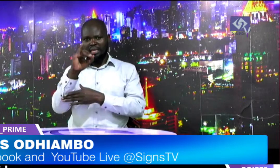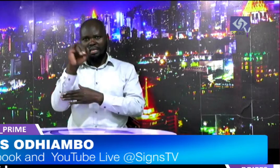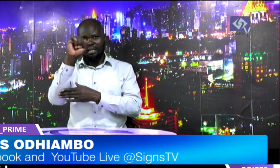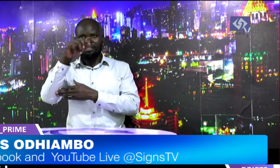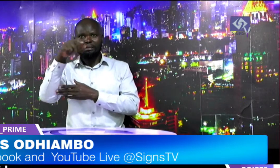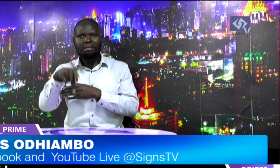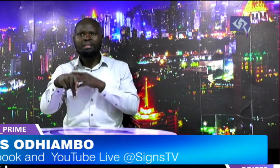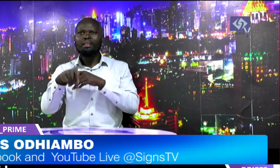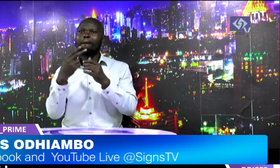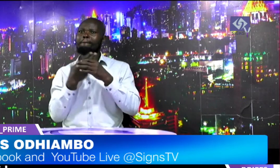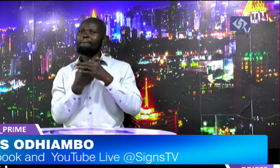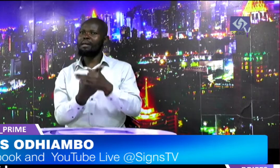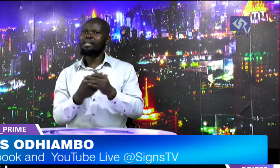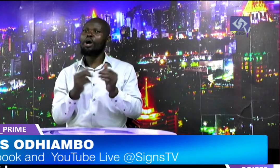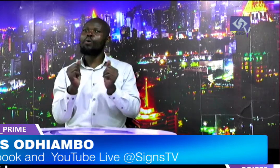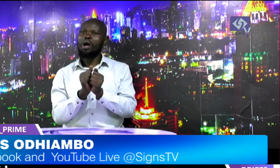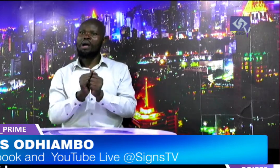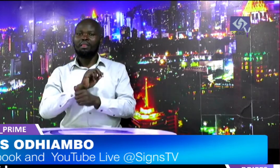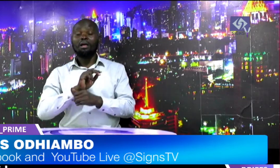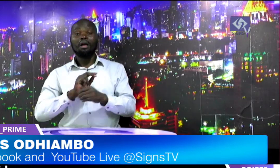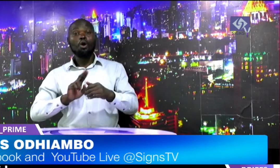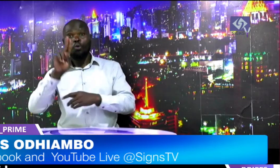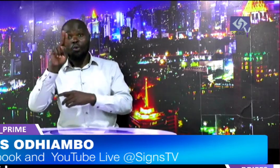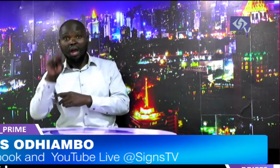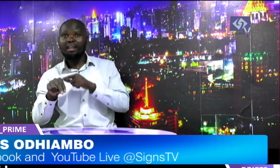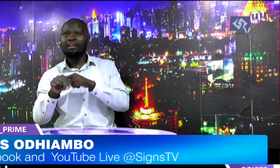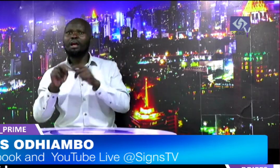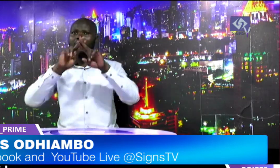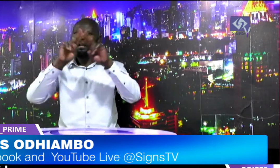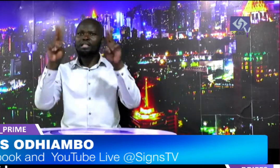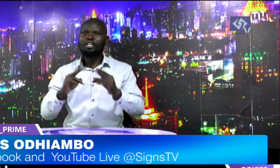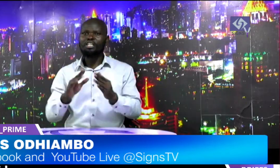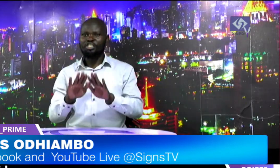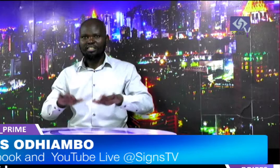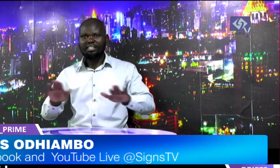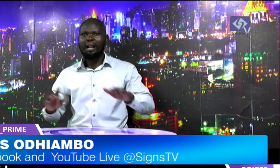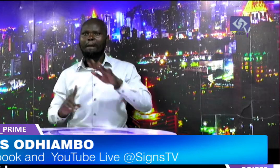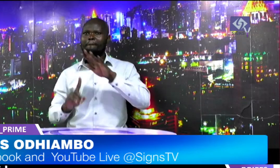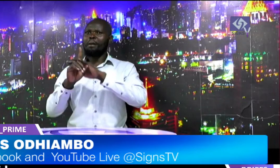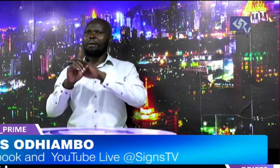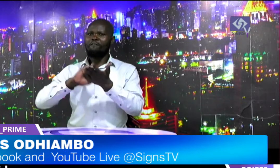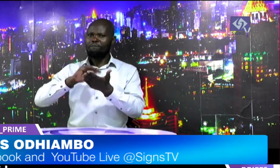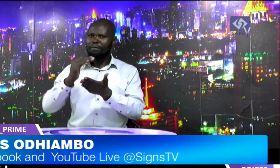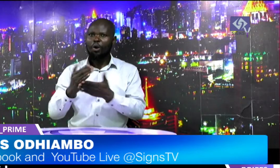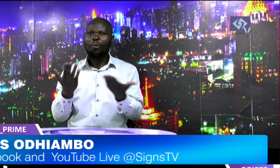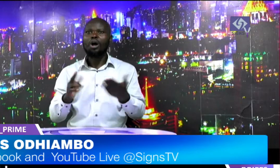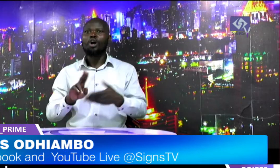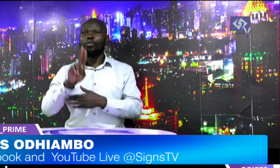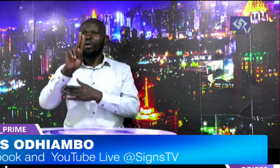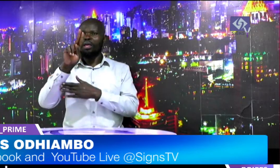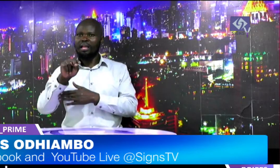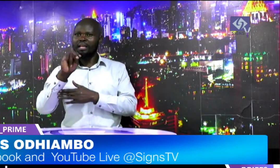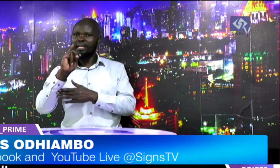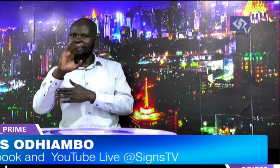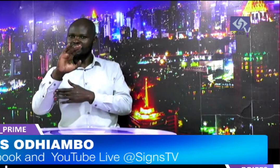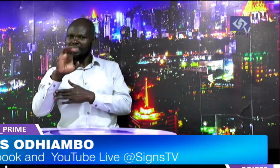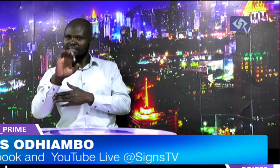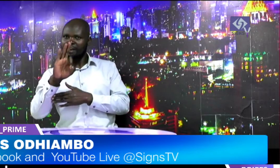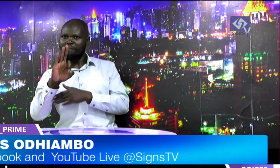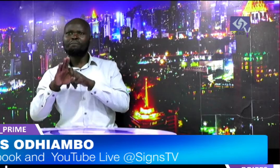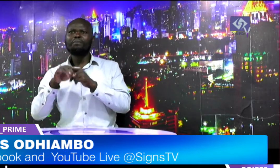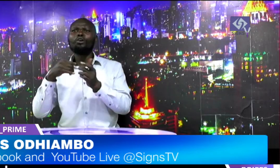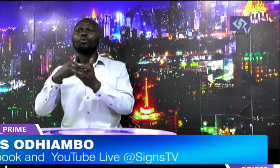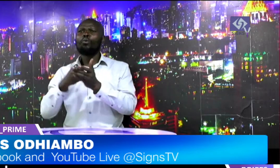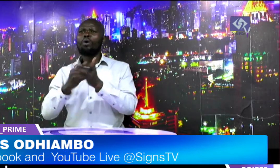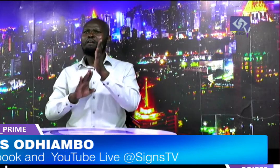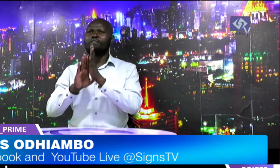of Peoples, have partnered with the United Nations International Children's Emergency Fund to develop executive short courses